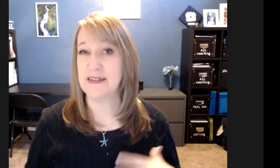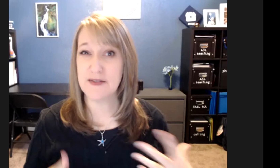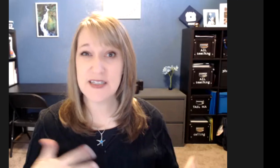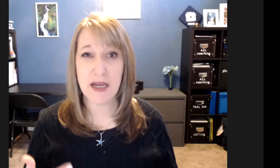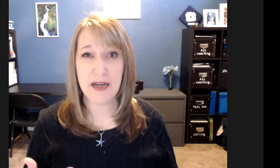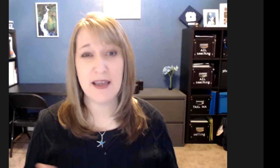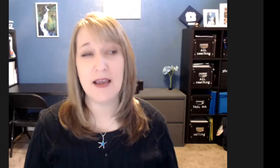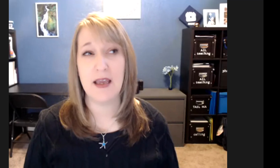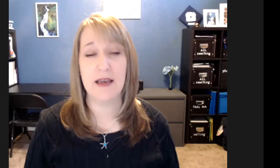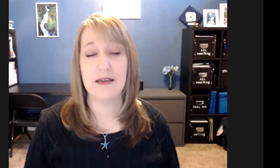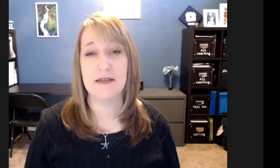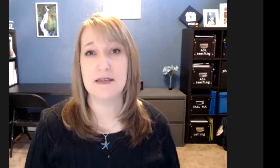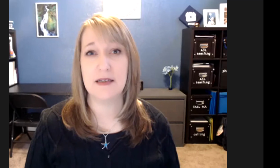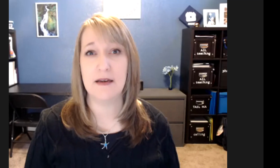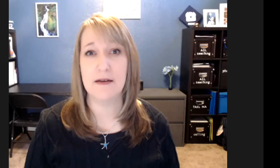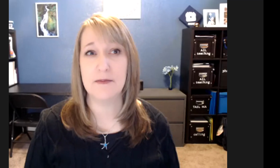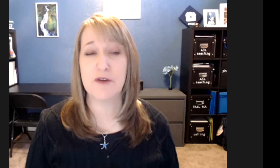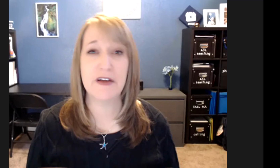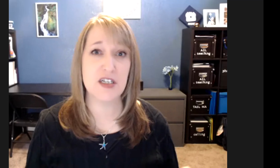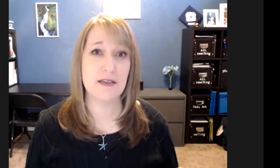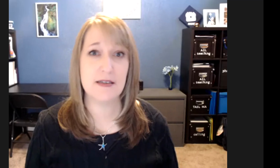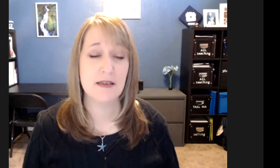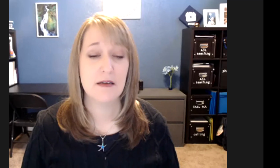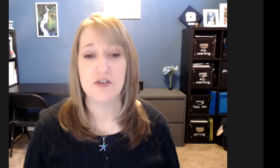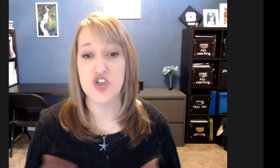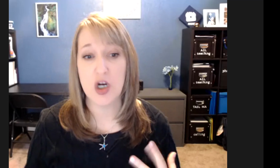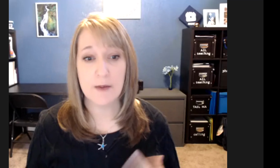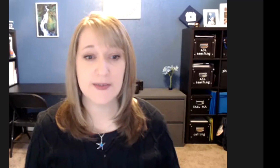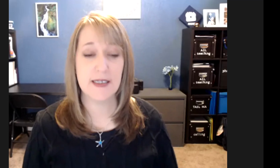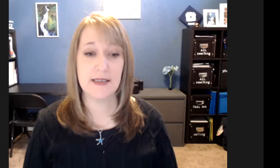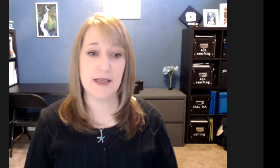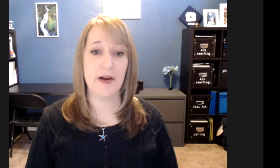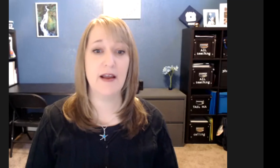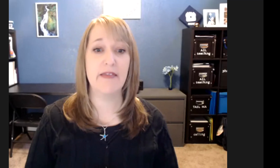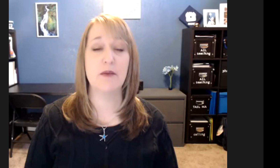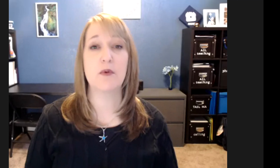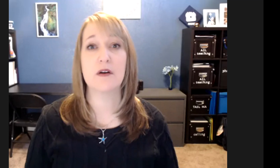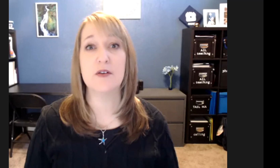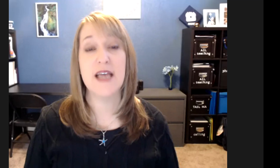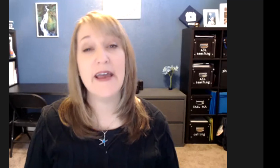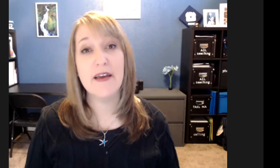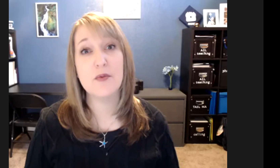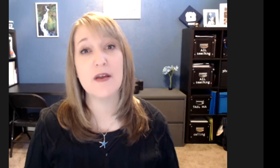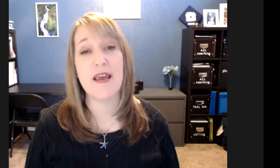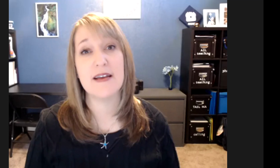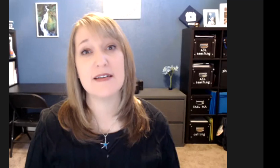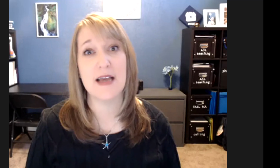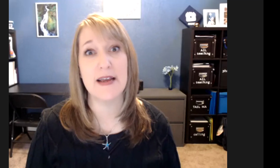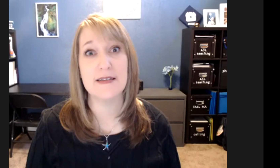of study and professions, jobs, etc. And then we're going to end with 8 signs